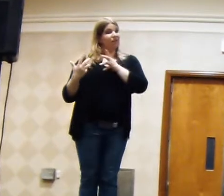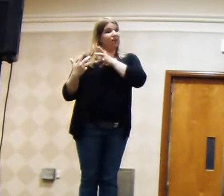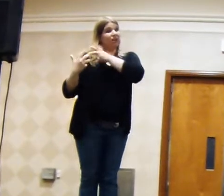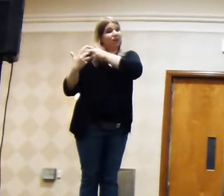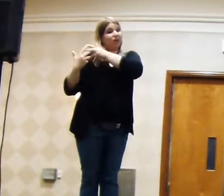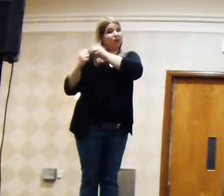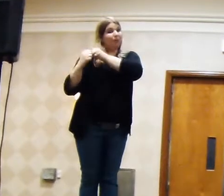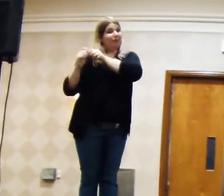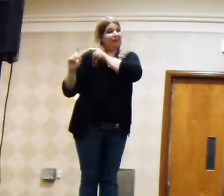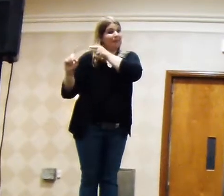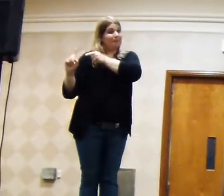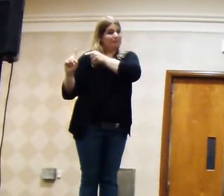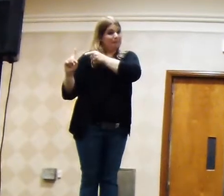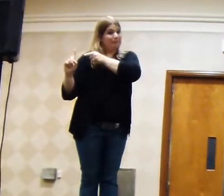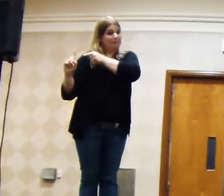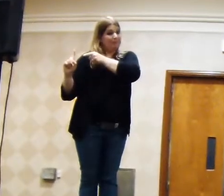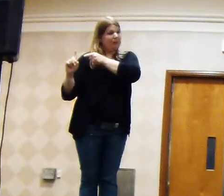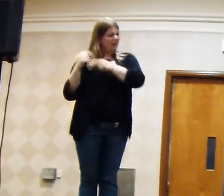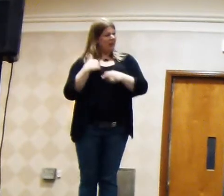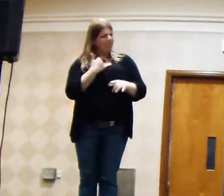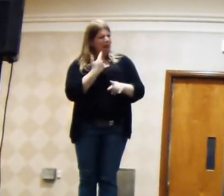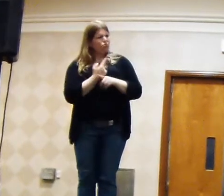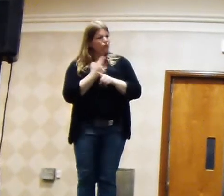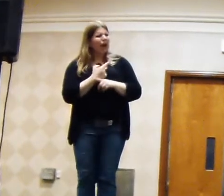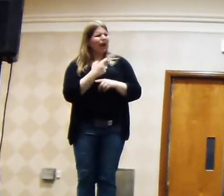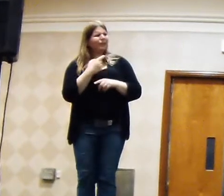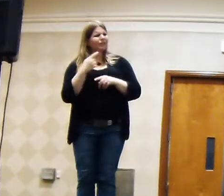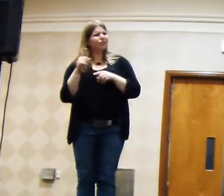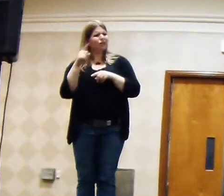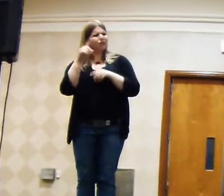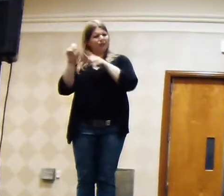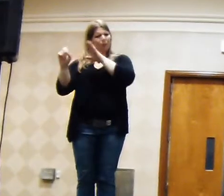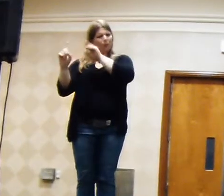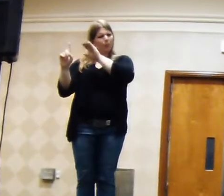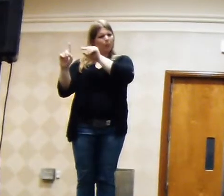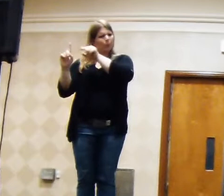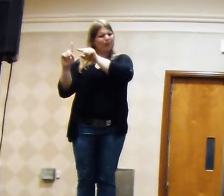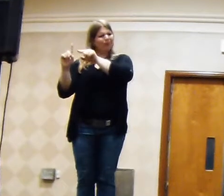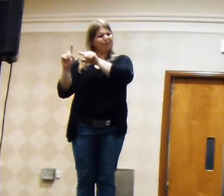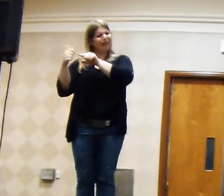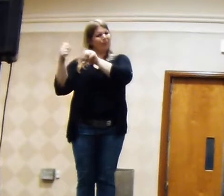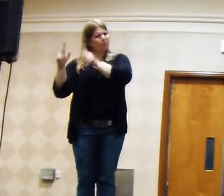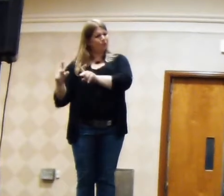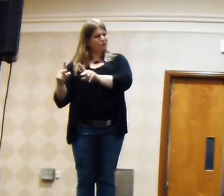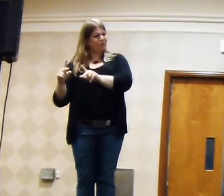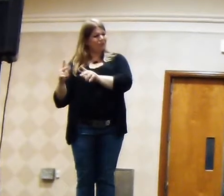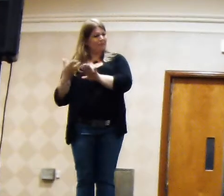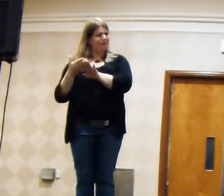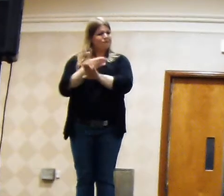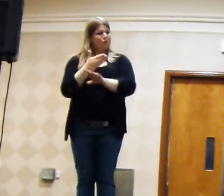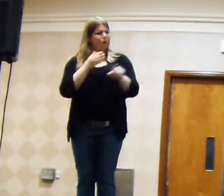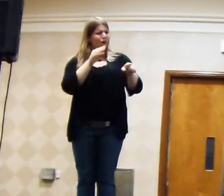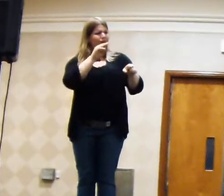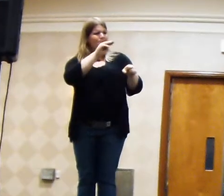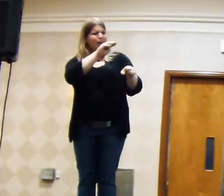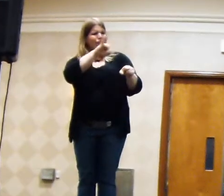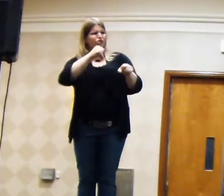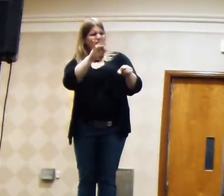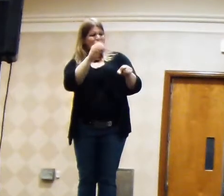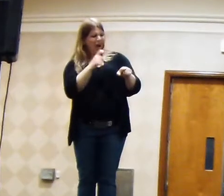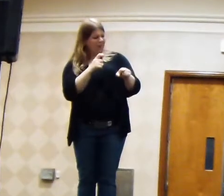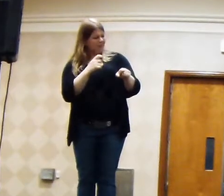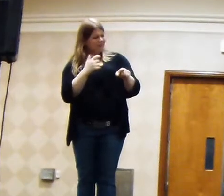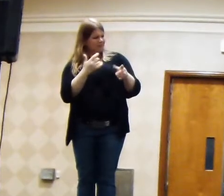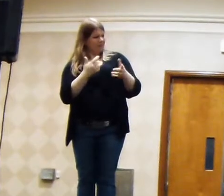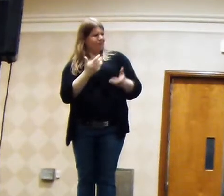because I think you guys filmed a couple scenes together before they scrapped it. And had they gone that direction, if Michael J. Fox wasn't available, do you think